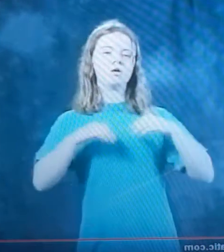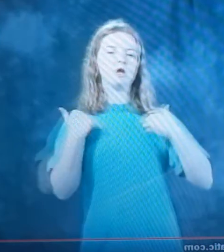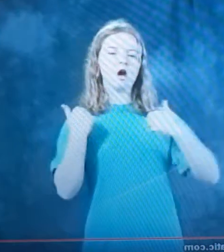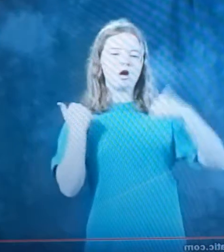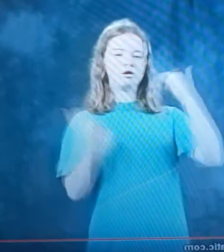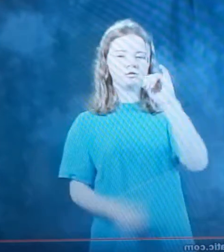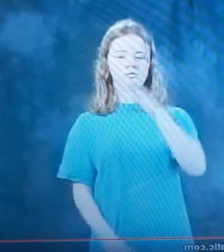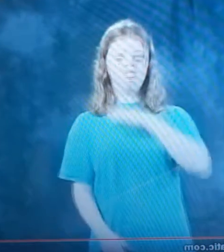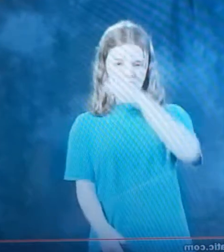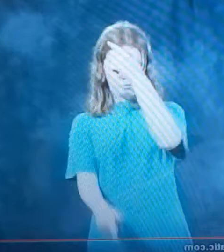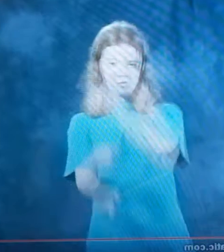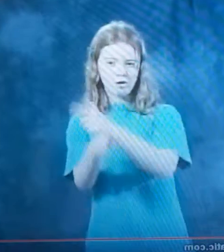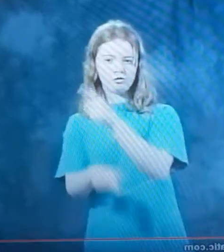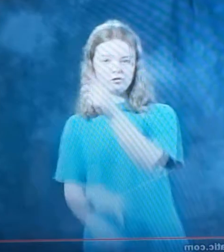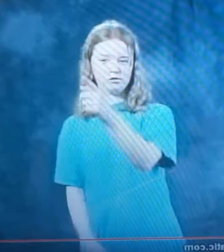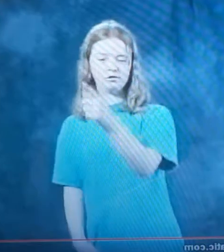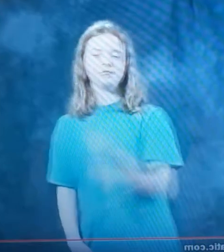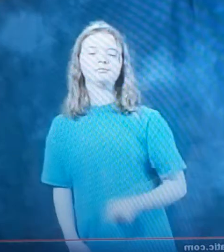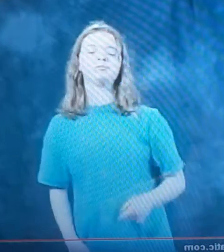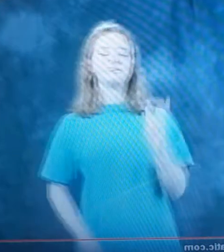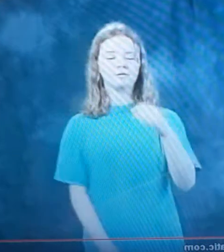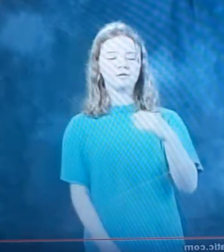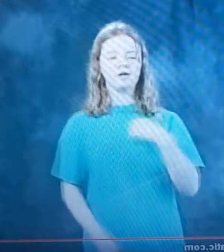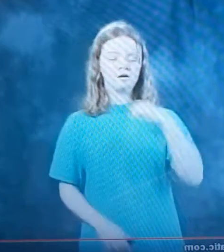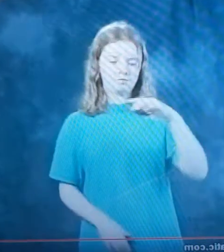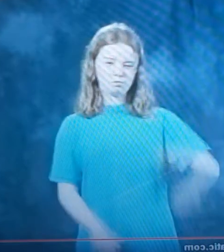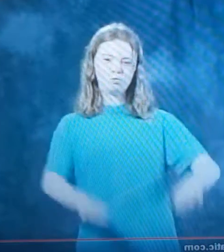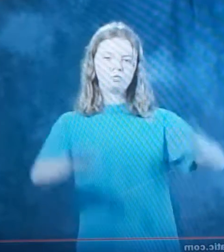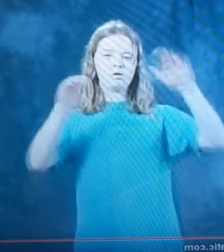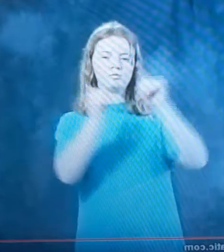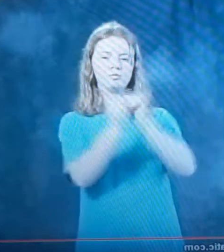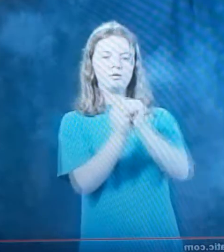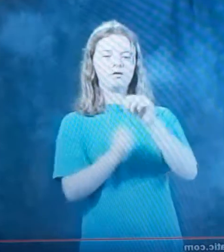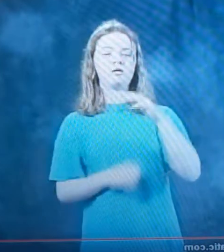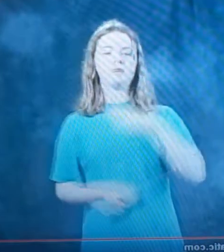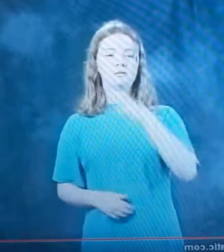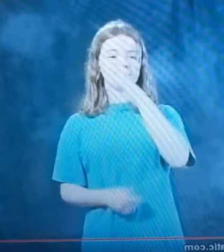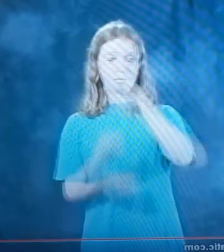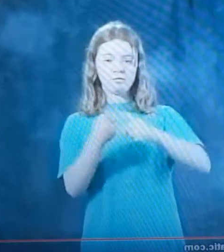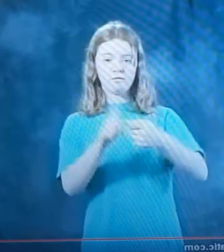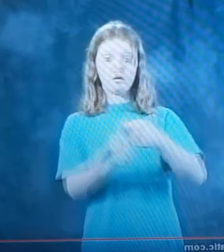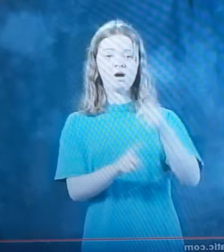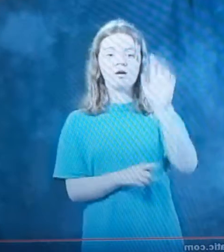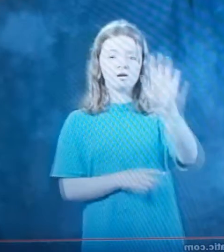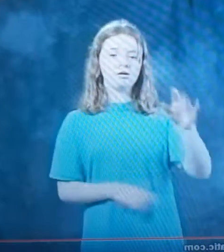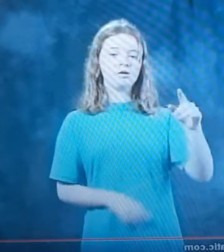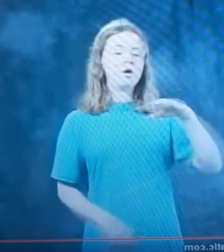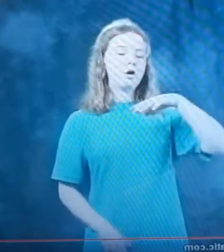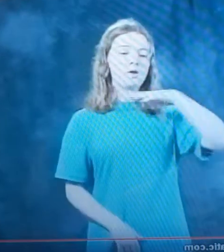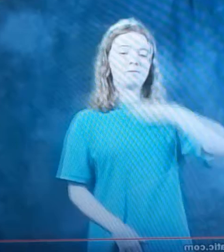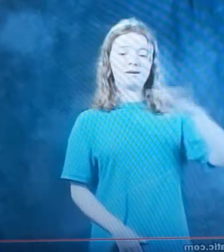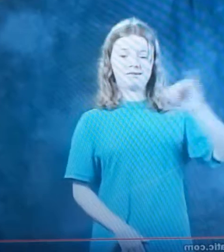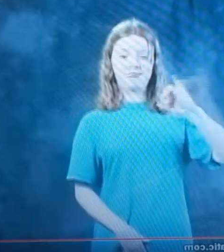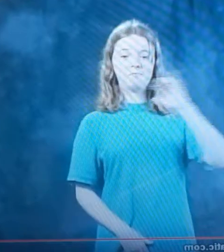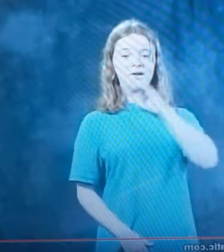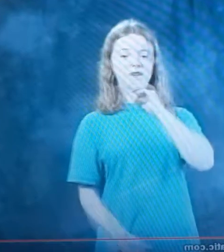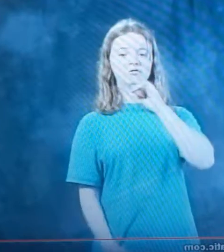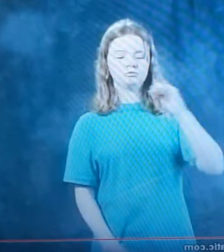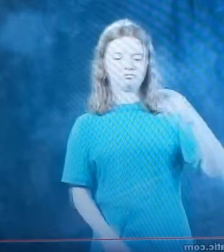is the same age as mine, and one is younger, like my brother. We grew up together. And my mom's friend and her